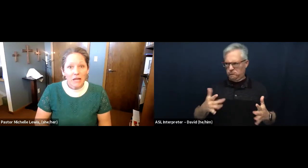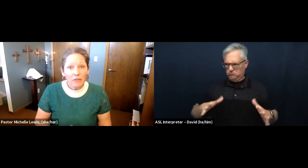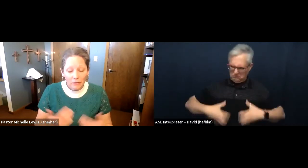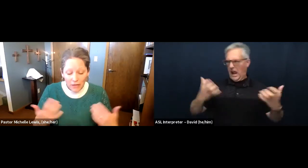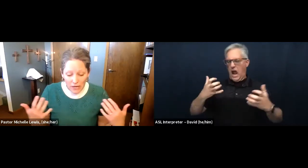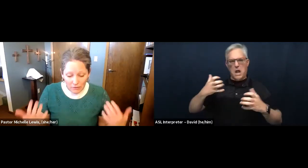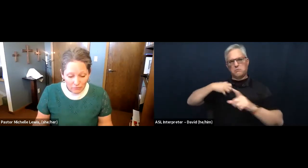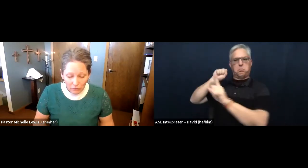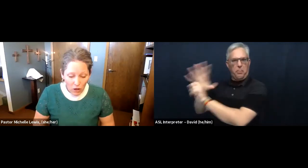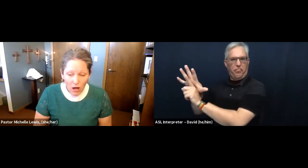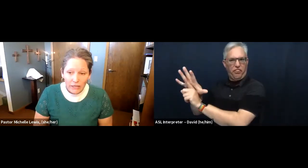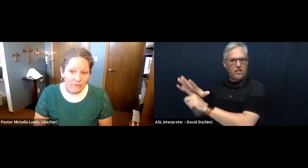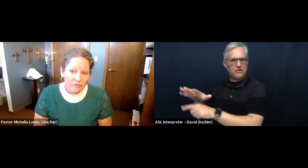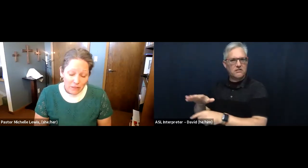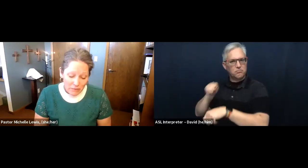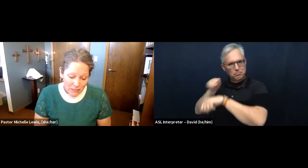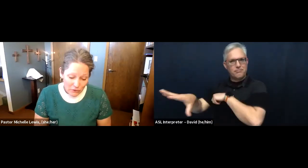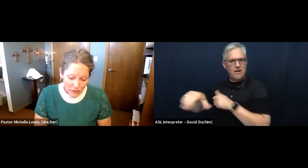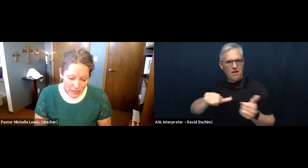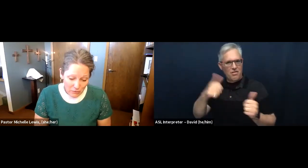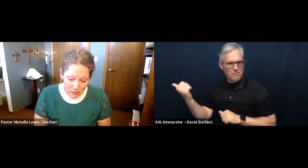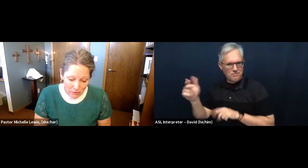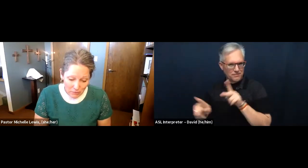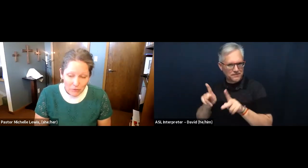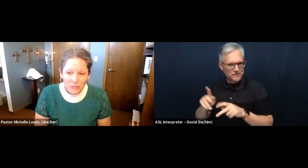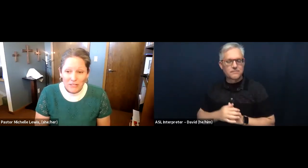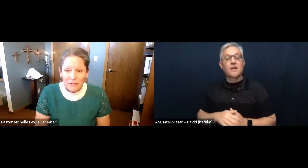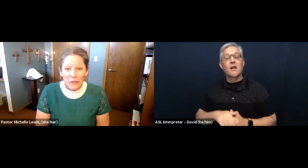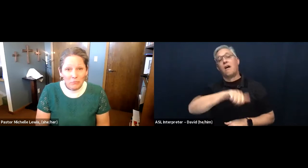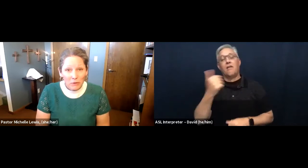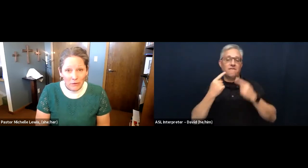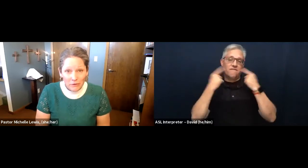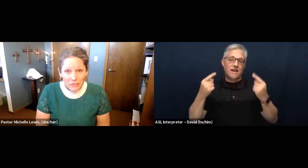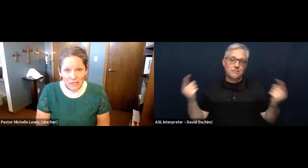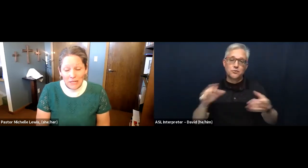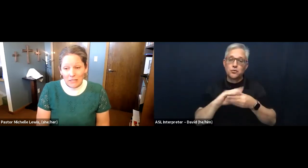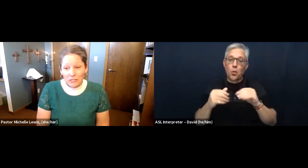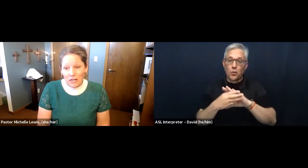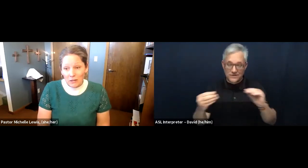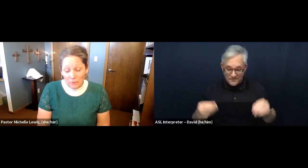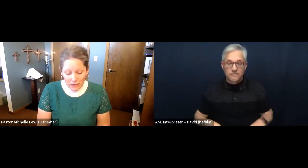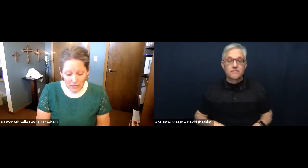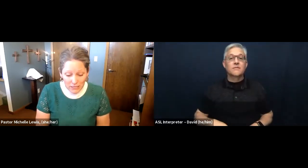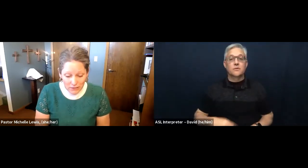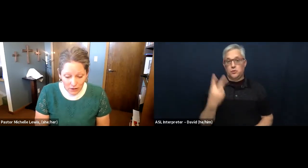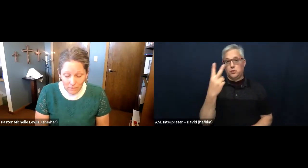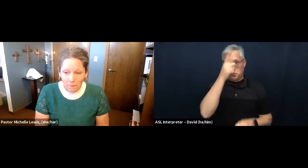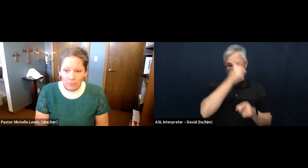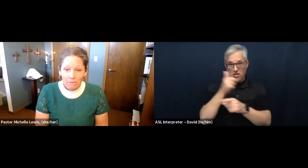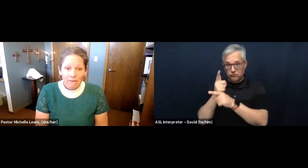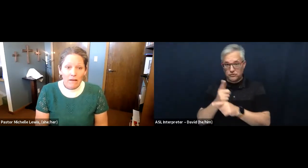There's another long and famous story in the Bible about twin brothers, Jacob and